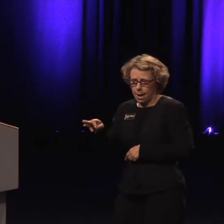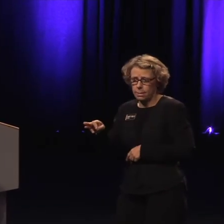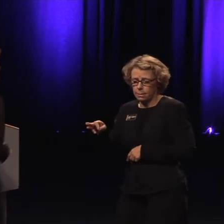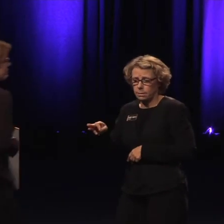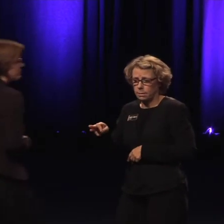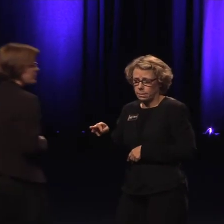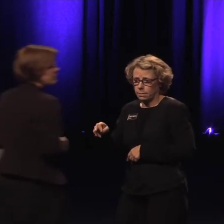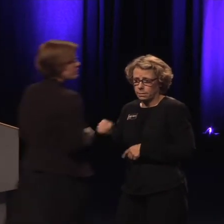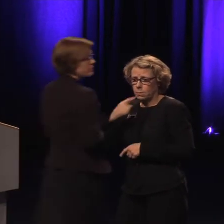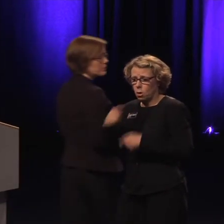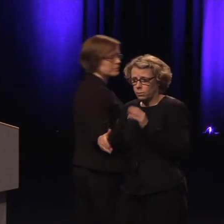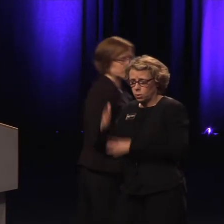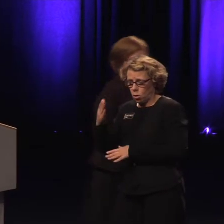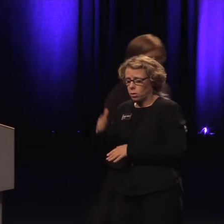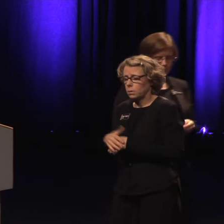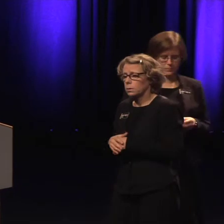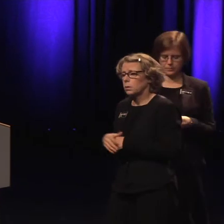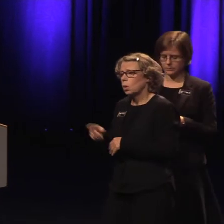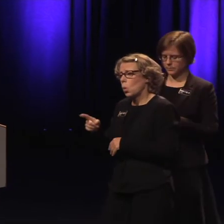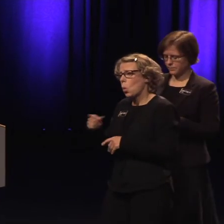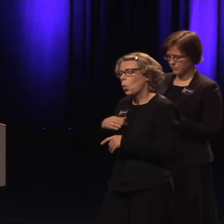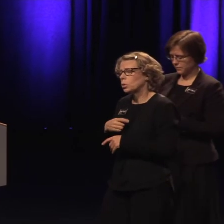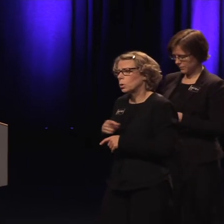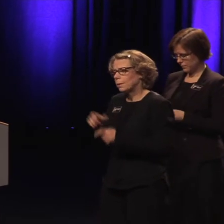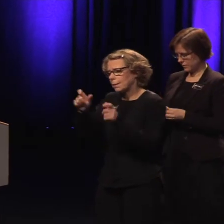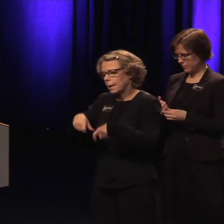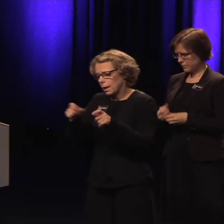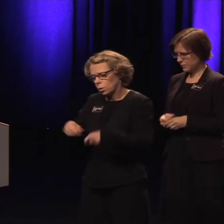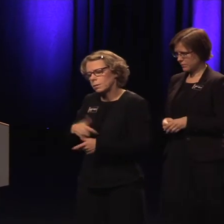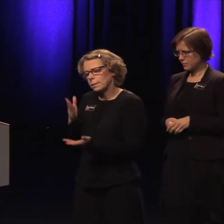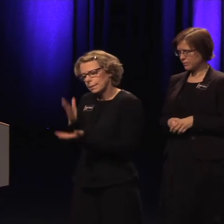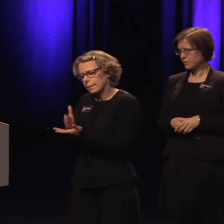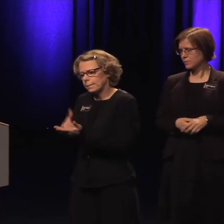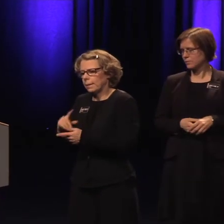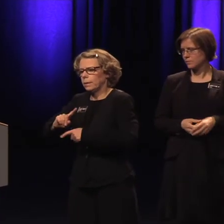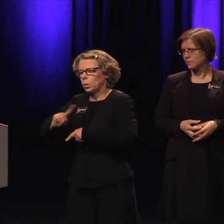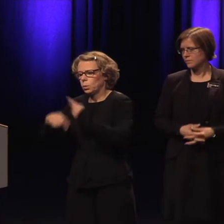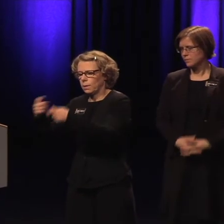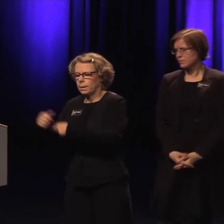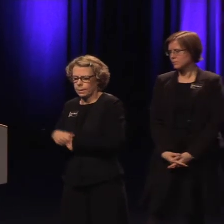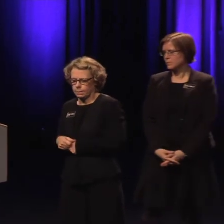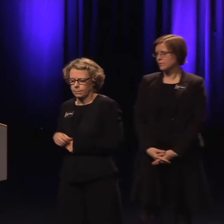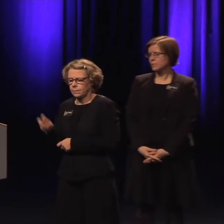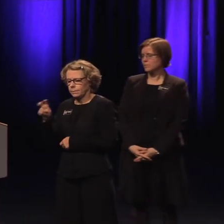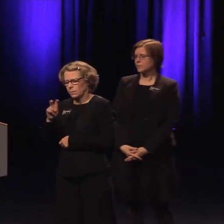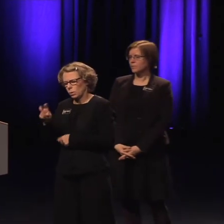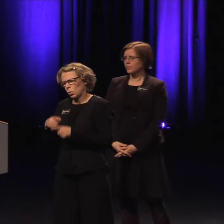Article 28, and the Declaration on the Right to Development, Articles 3 and 4.